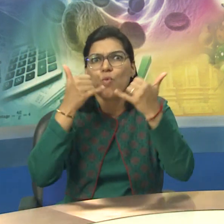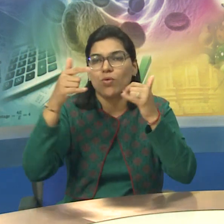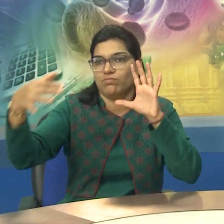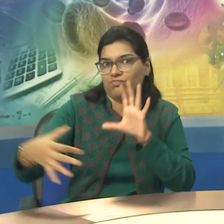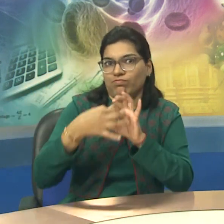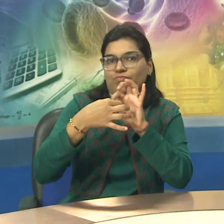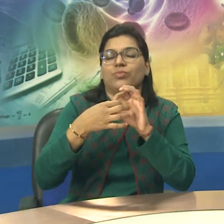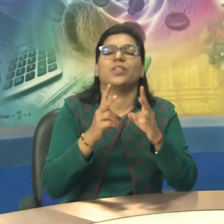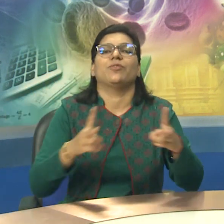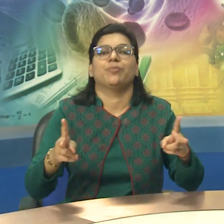retention.